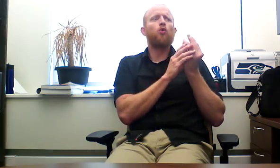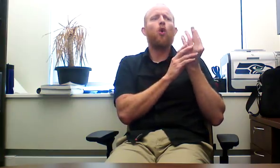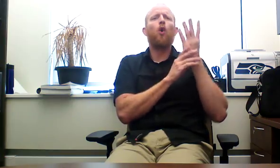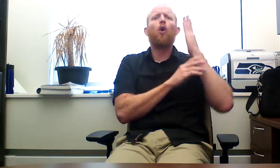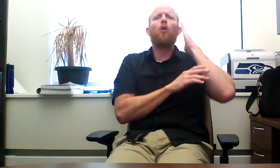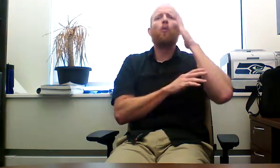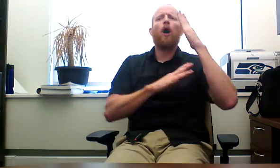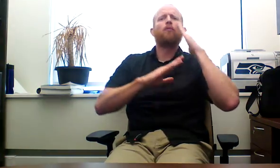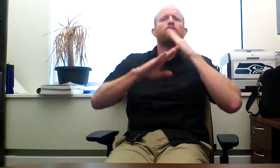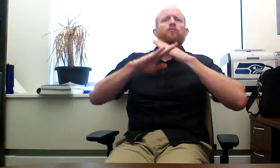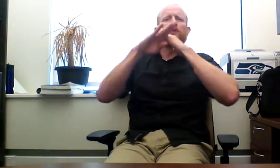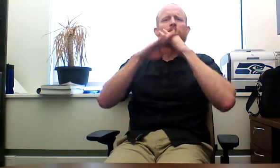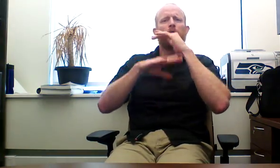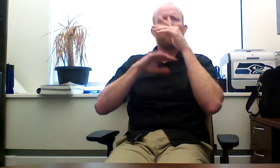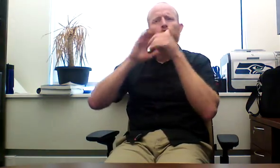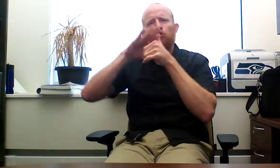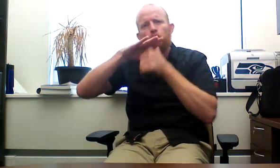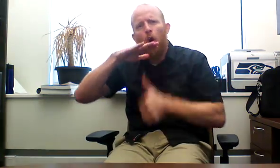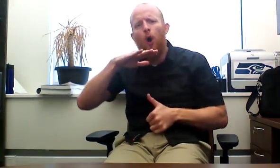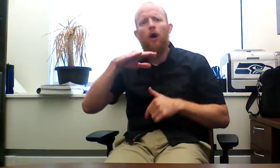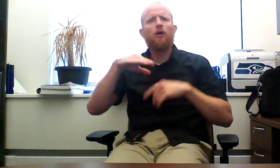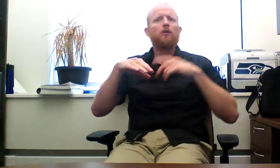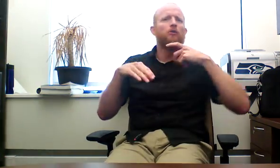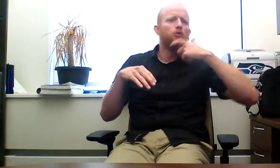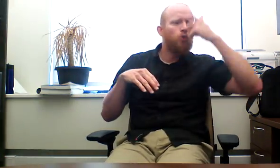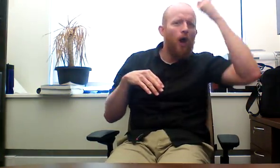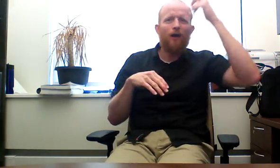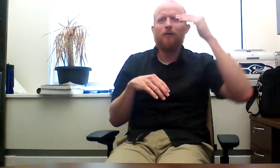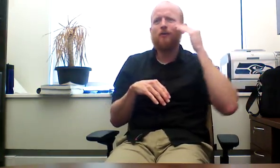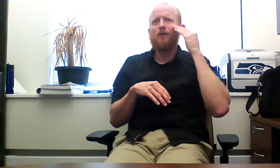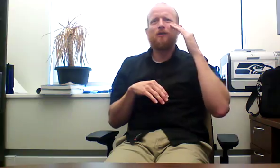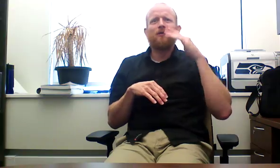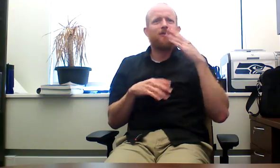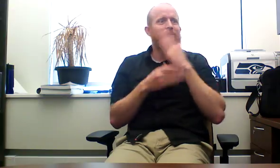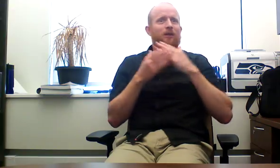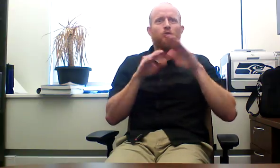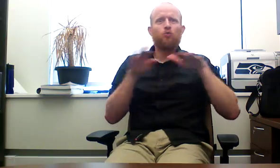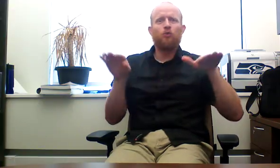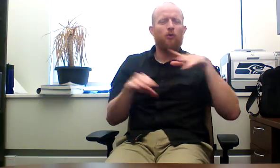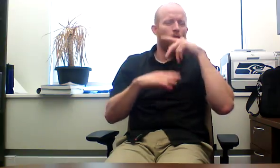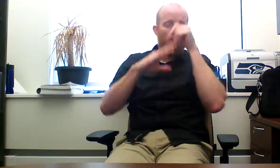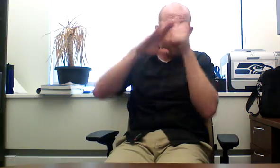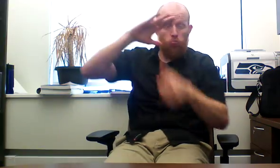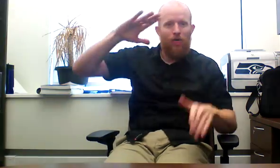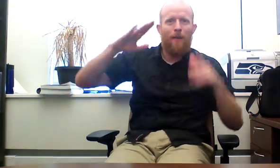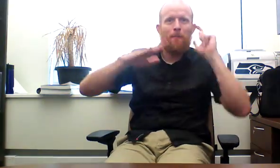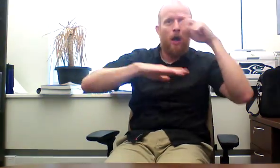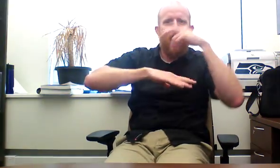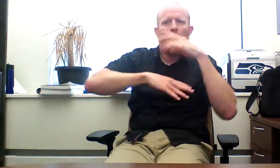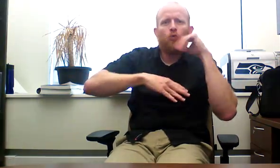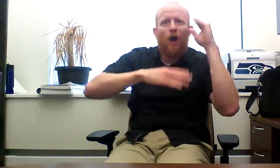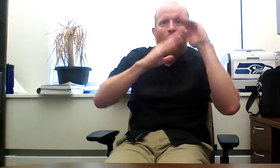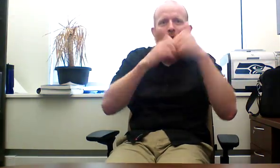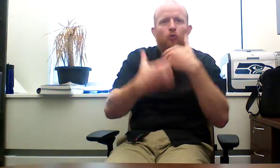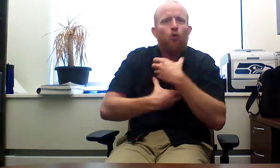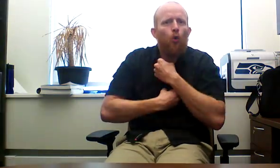months, they will grow and they'll learn how to breathe and learn how to do the things that they need to do. They don't just sink down at the